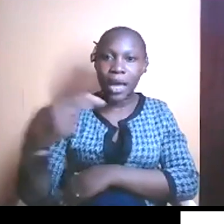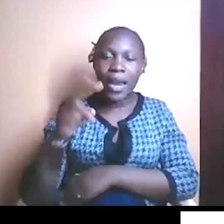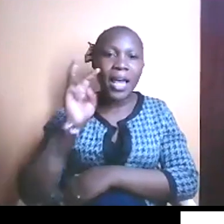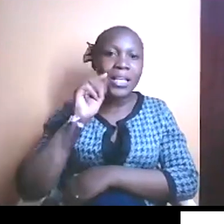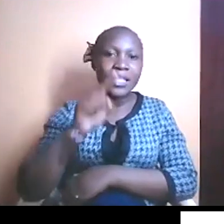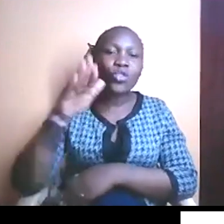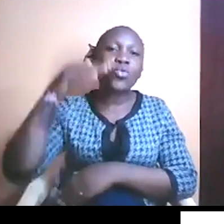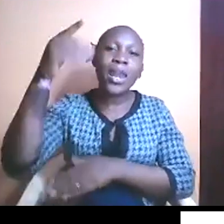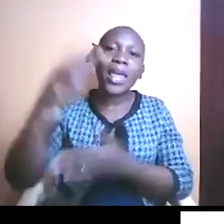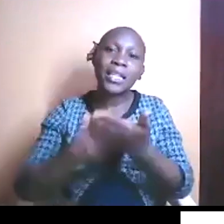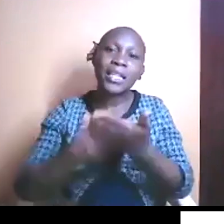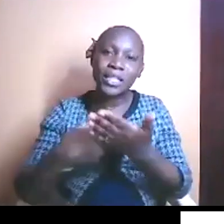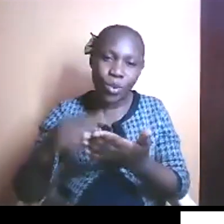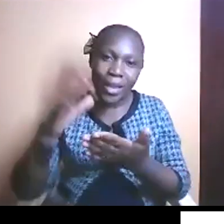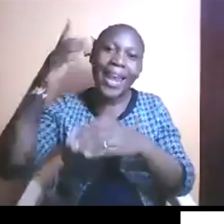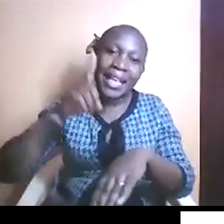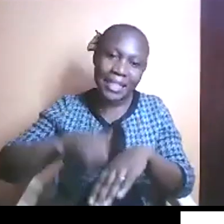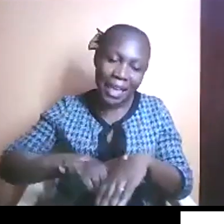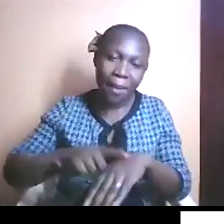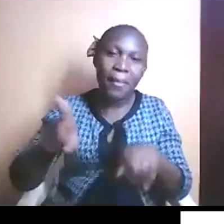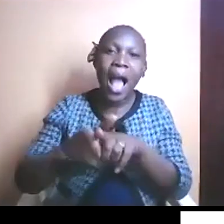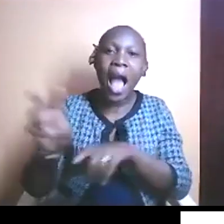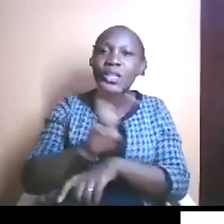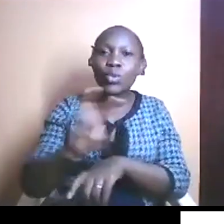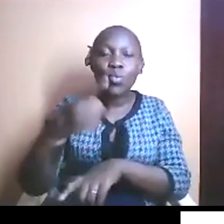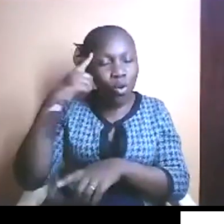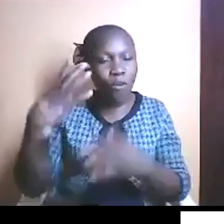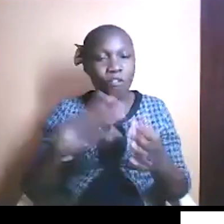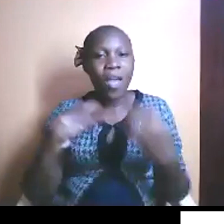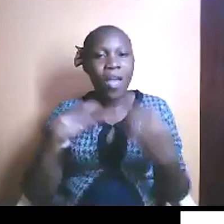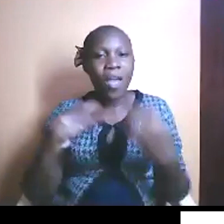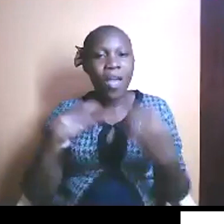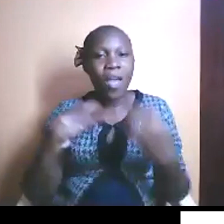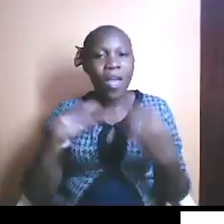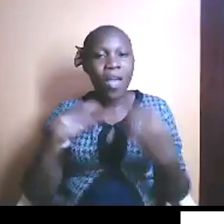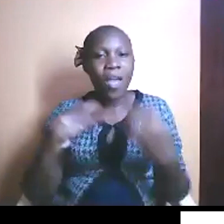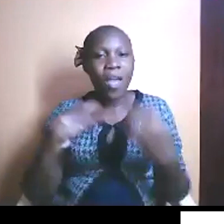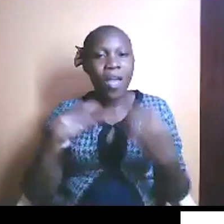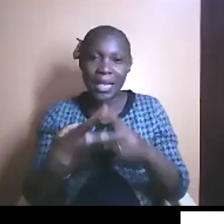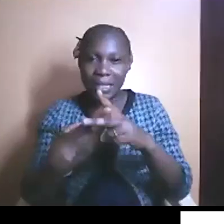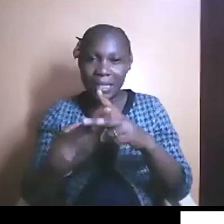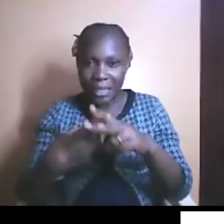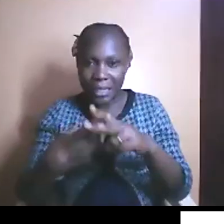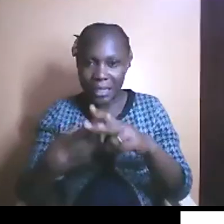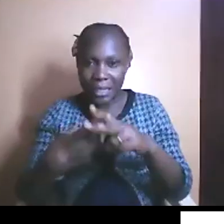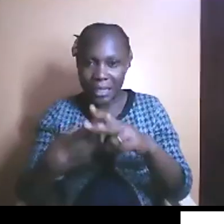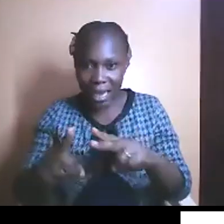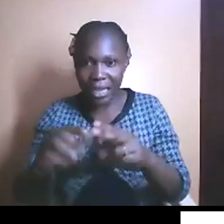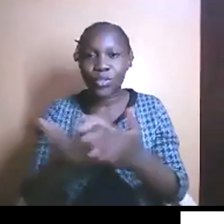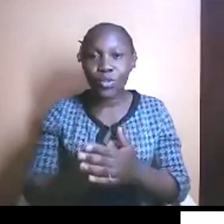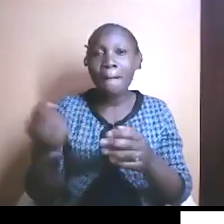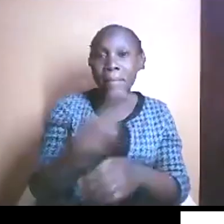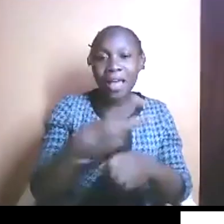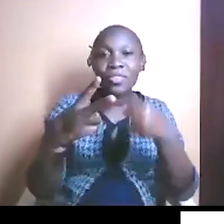the courage to reinvent yourself. By the way, we're also going to be covering personalities in July with one of